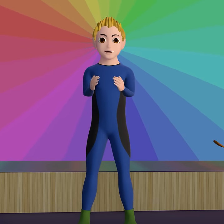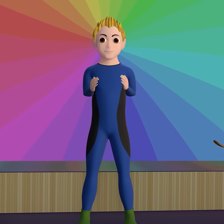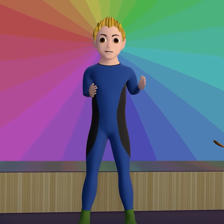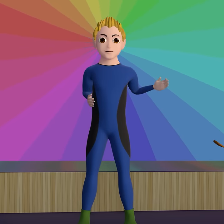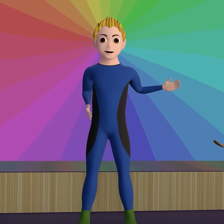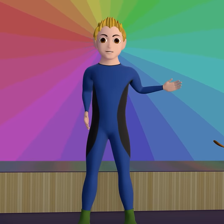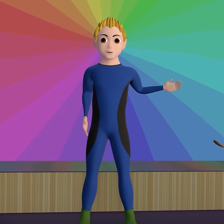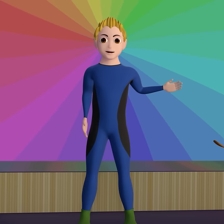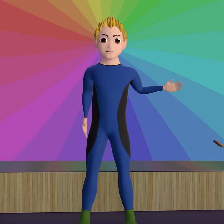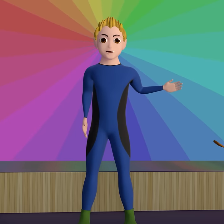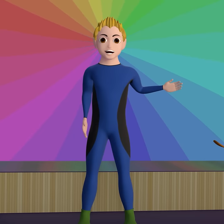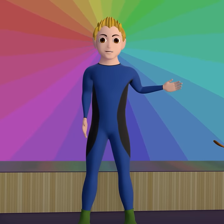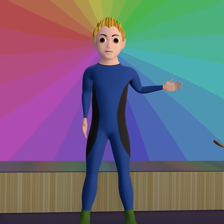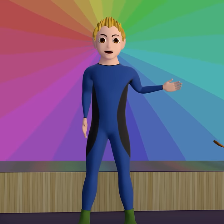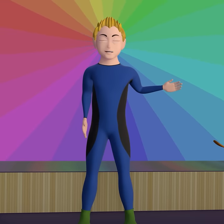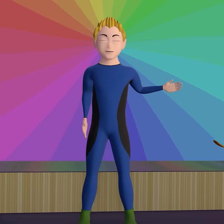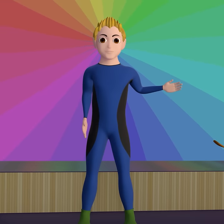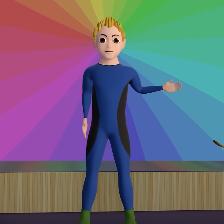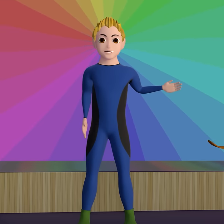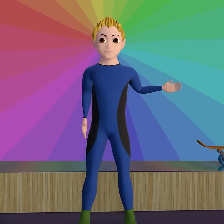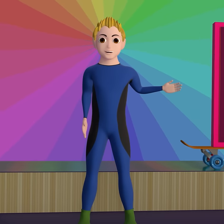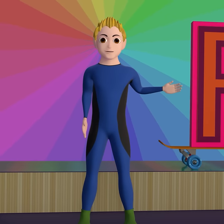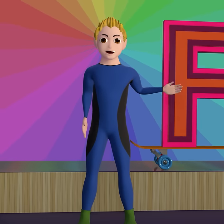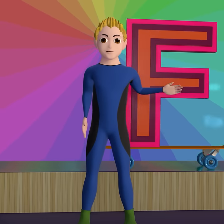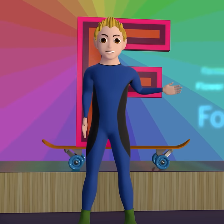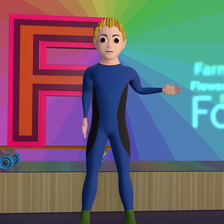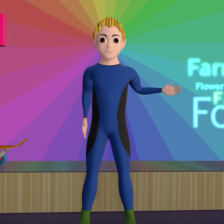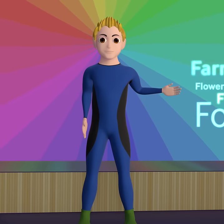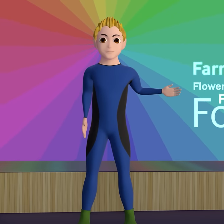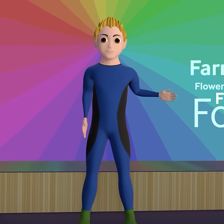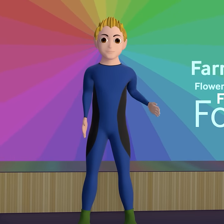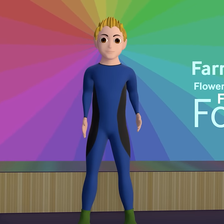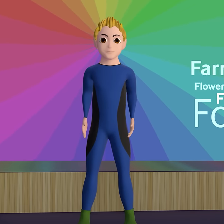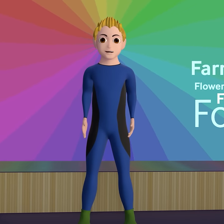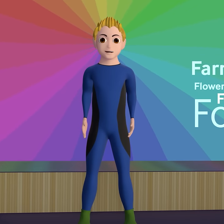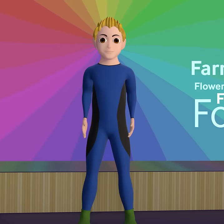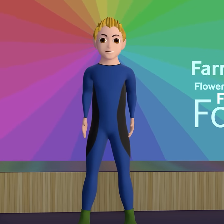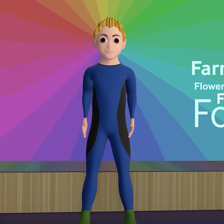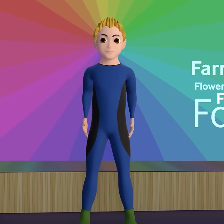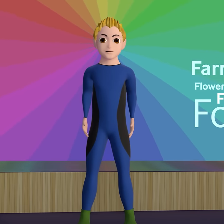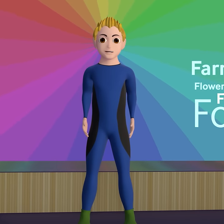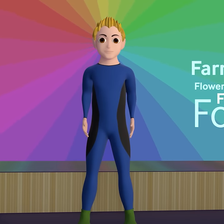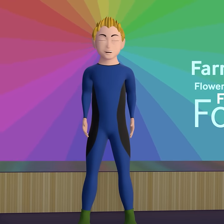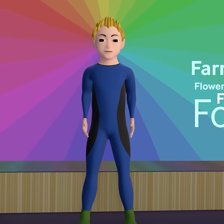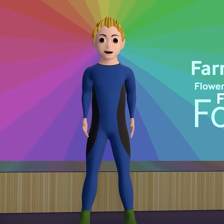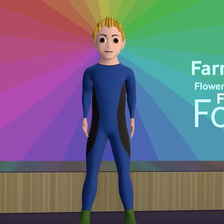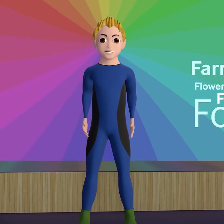Now let's learn some words that begin with the letter F. Today, we're going to learn